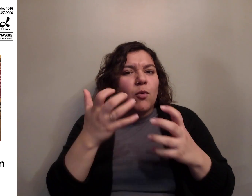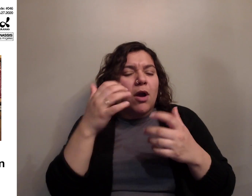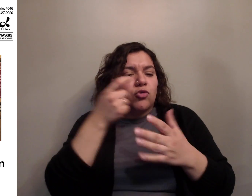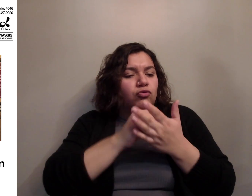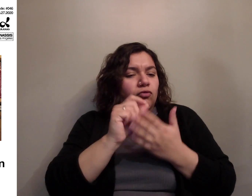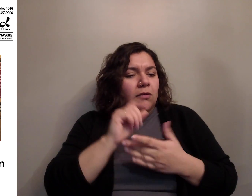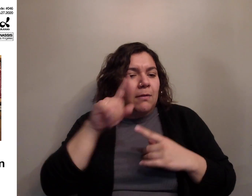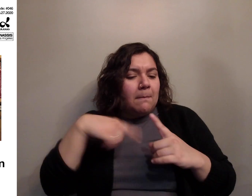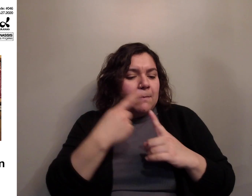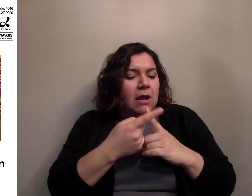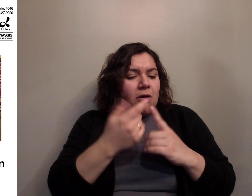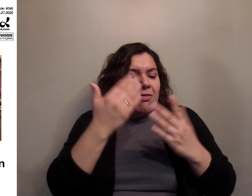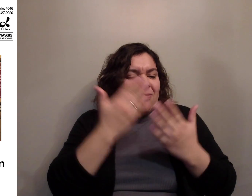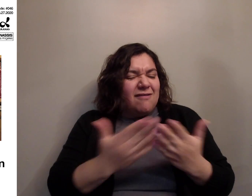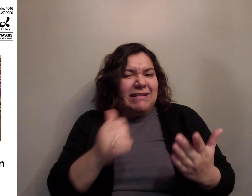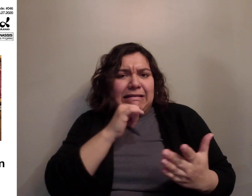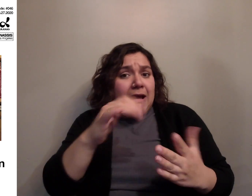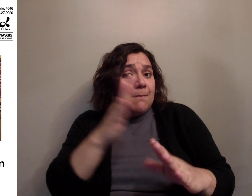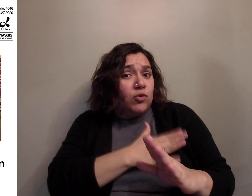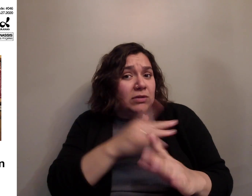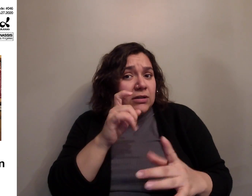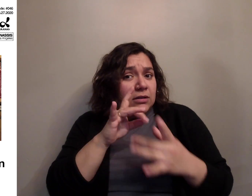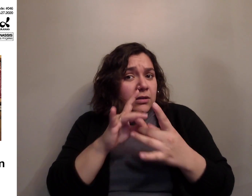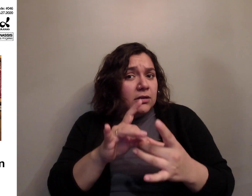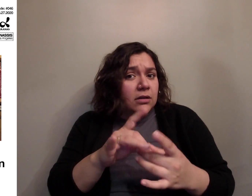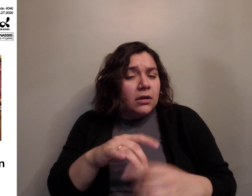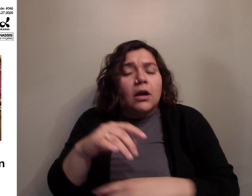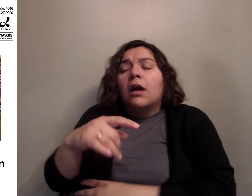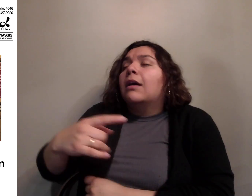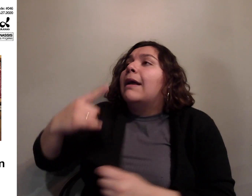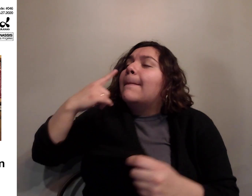from writing about just music.